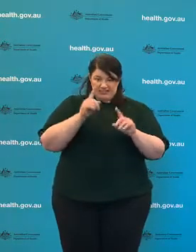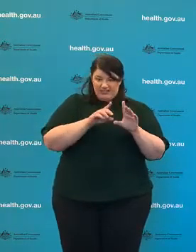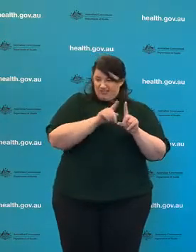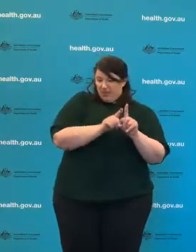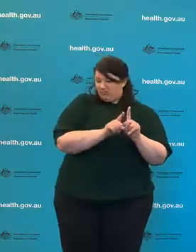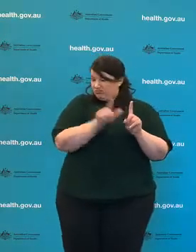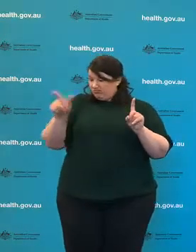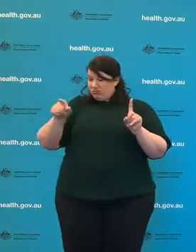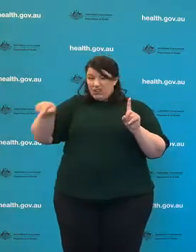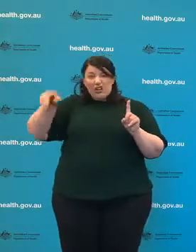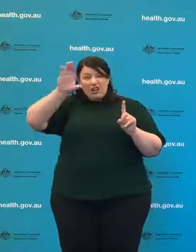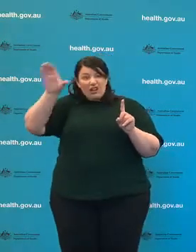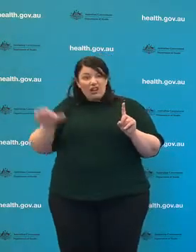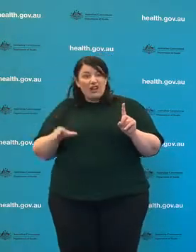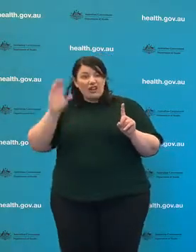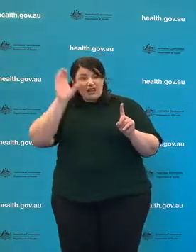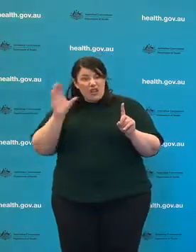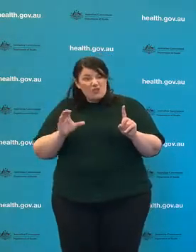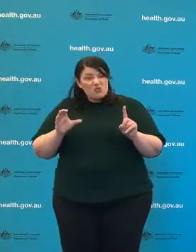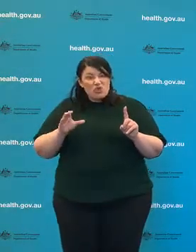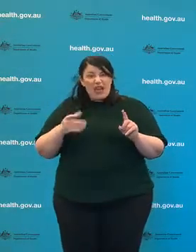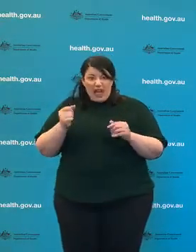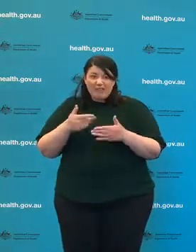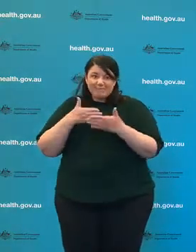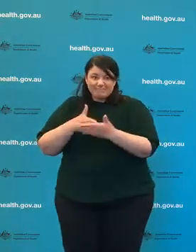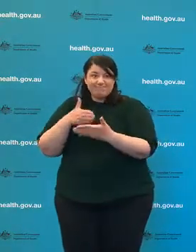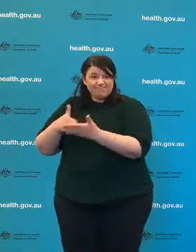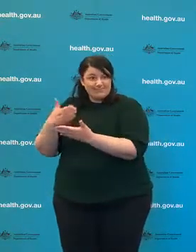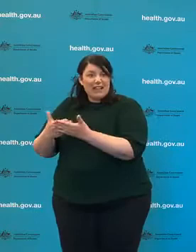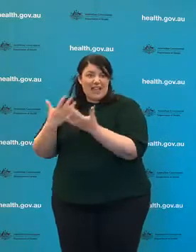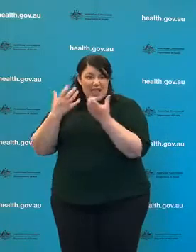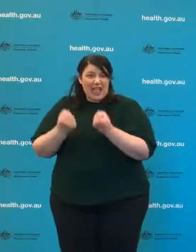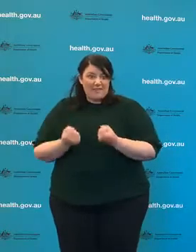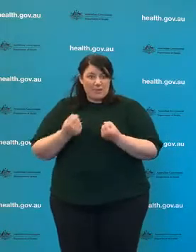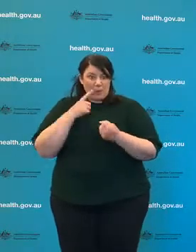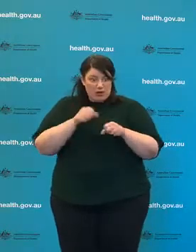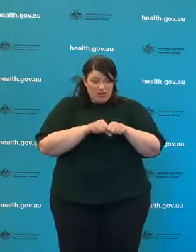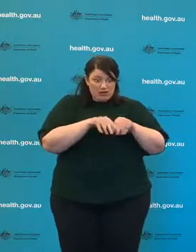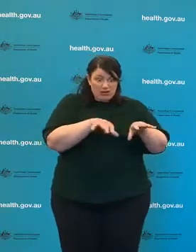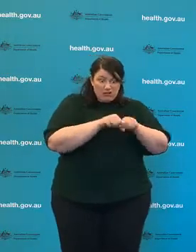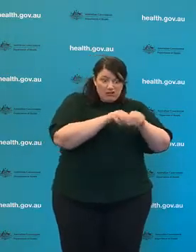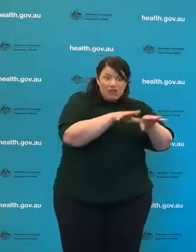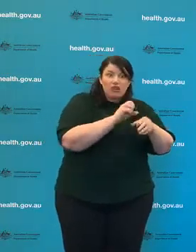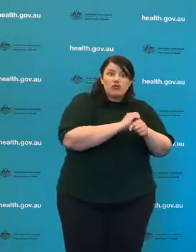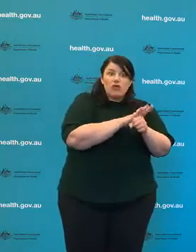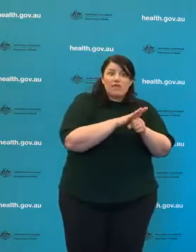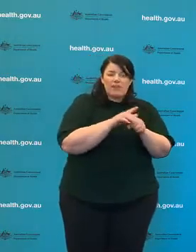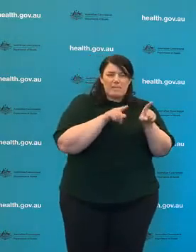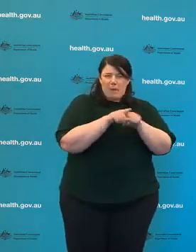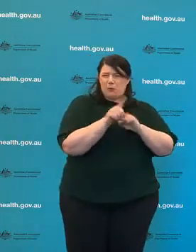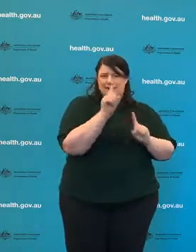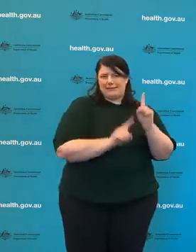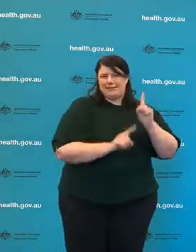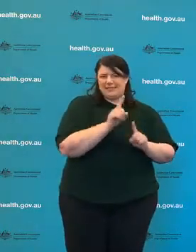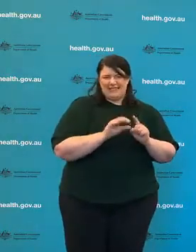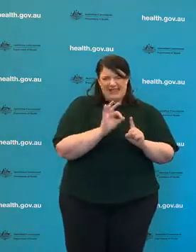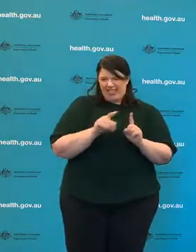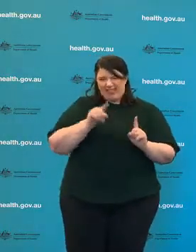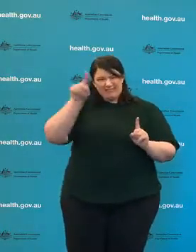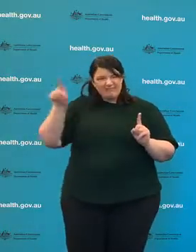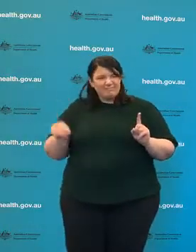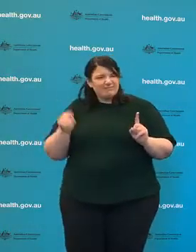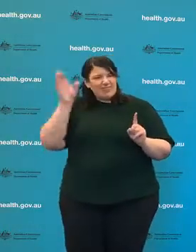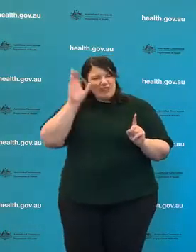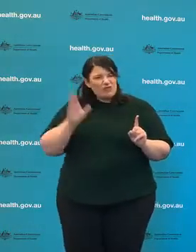experiencing when the outbreaks are largely confined to cities. Whilst